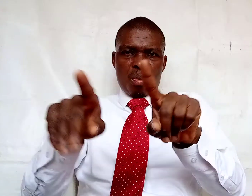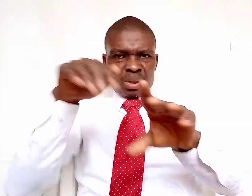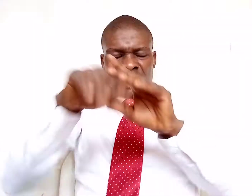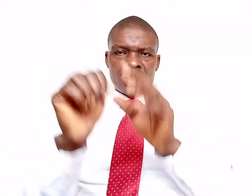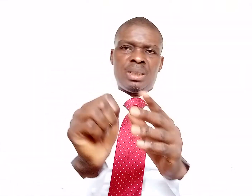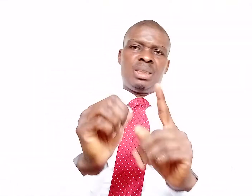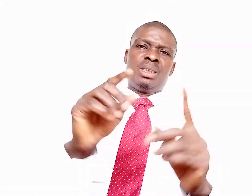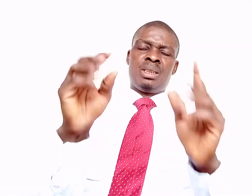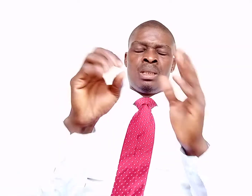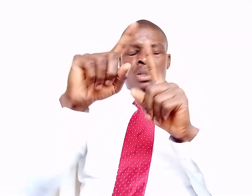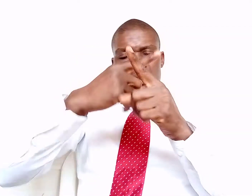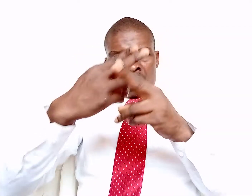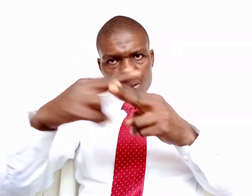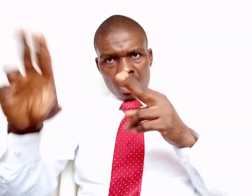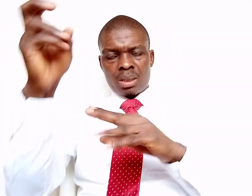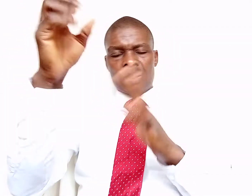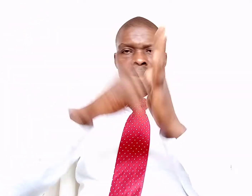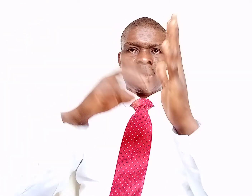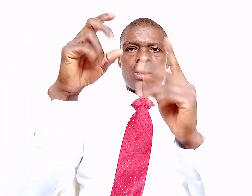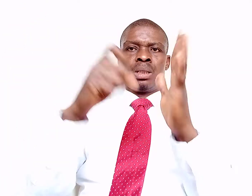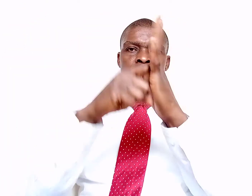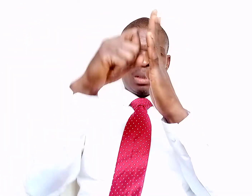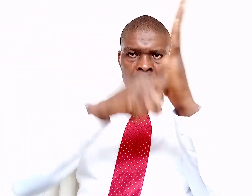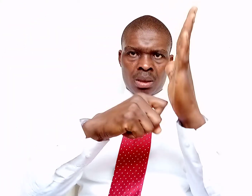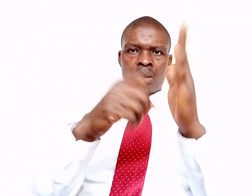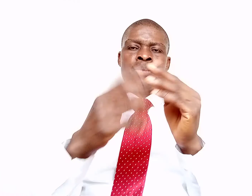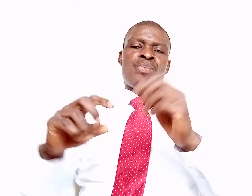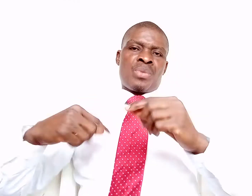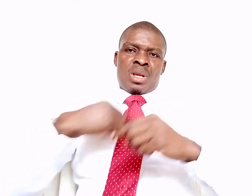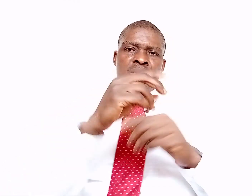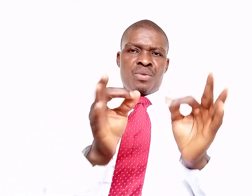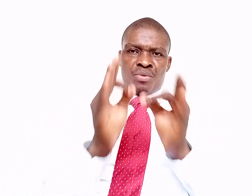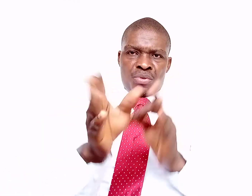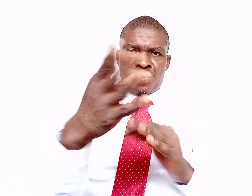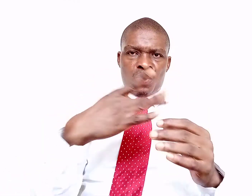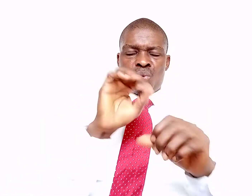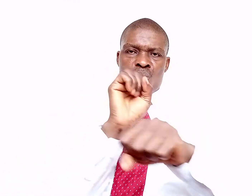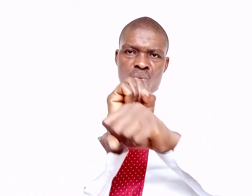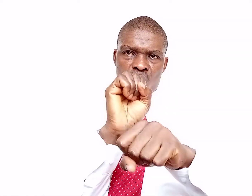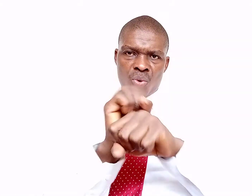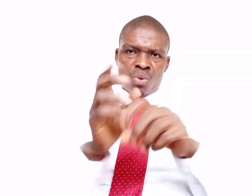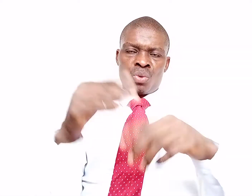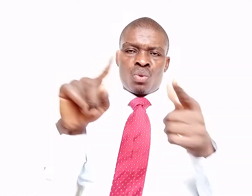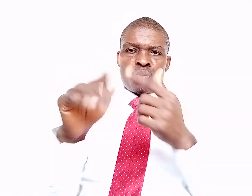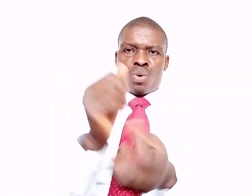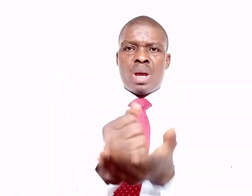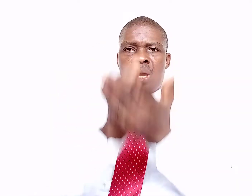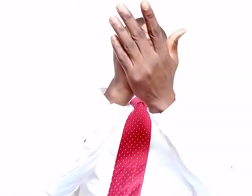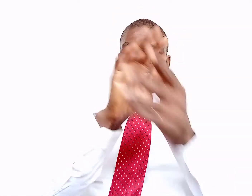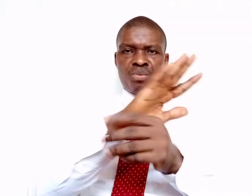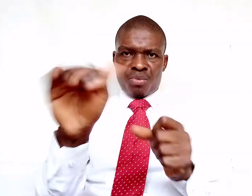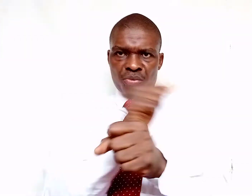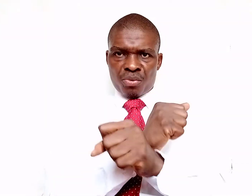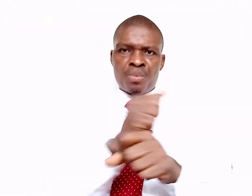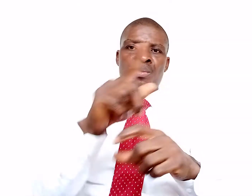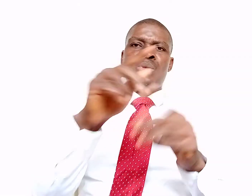essay, this is disruptive. If a work was helpful, cite it in a works